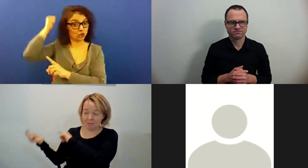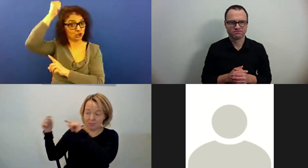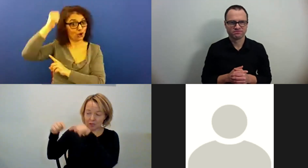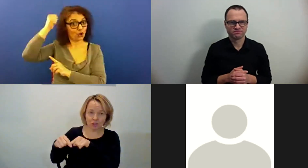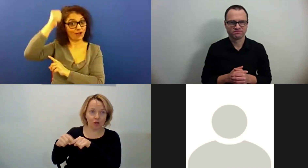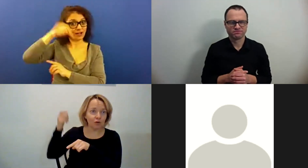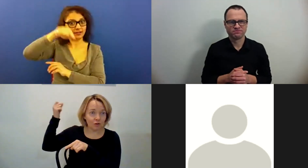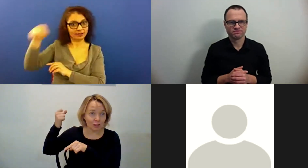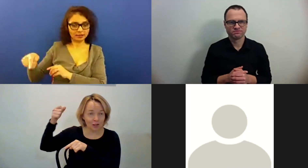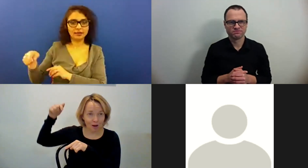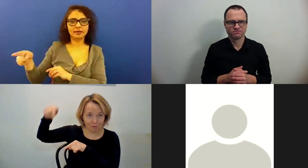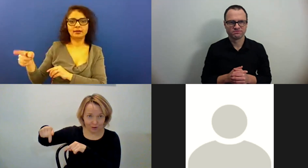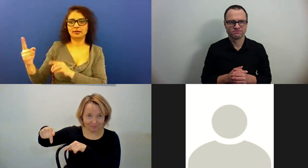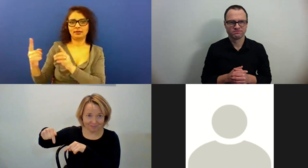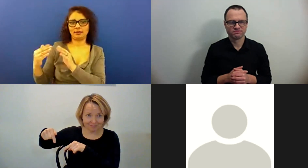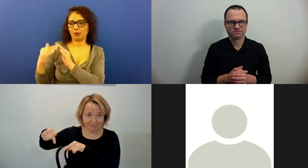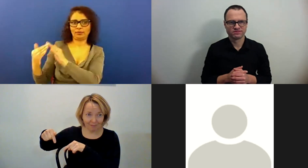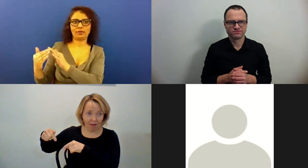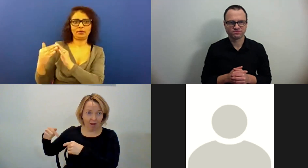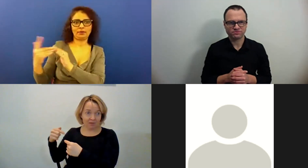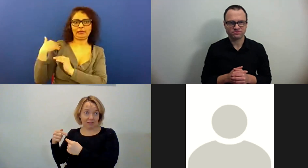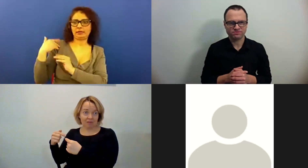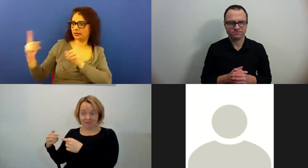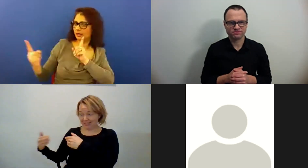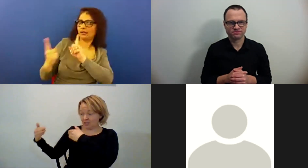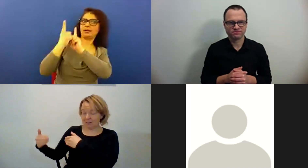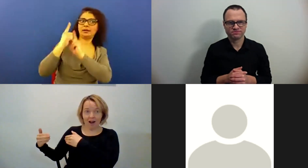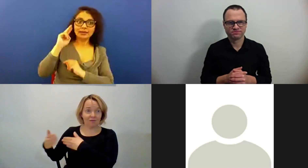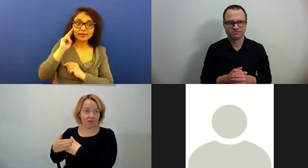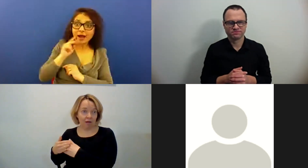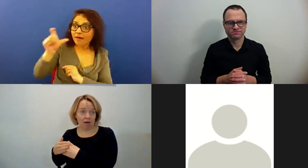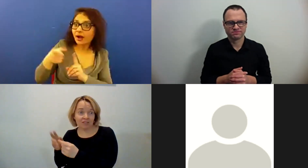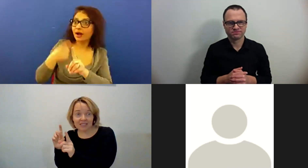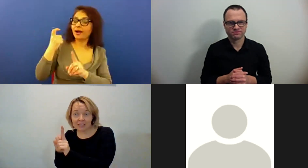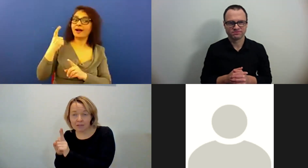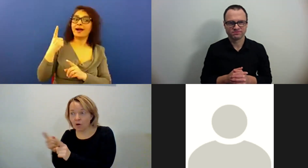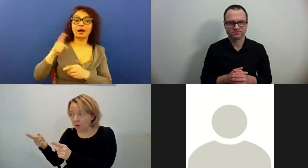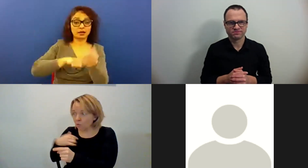by a deaf man to spend the holidays in Switzerland.